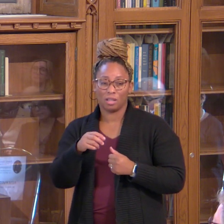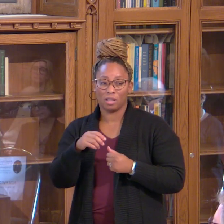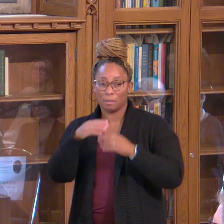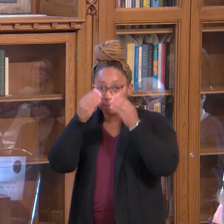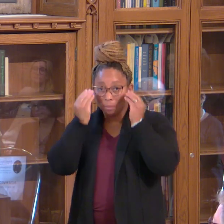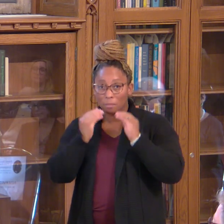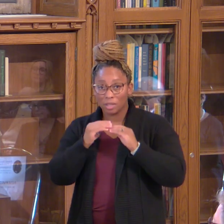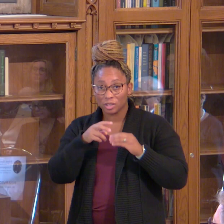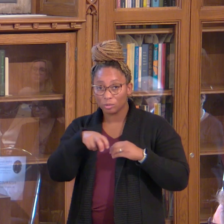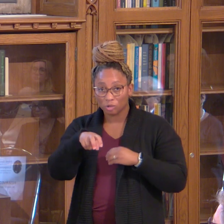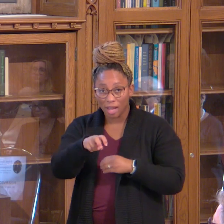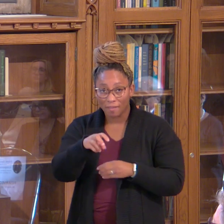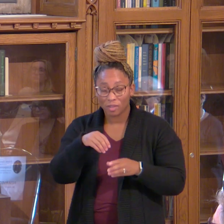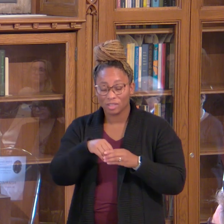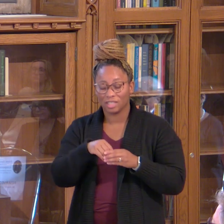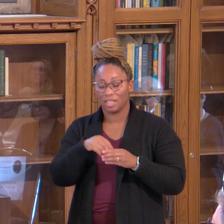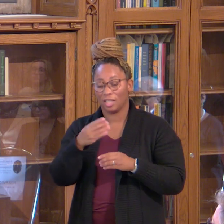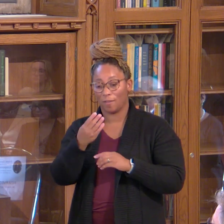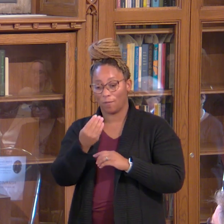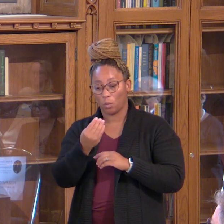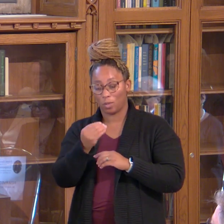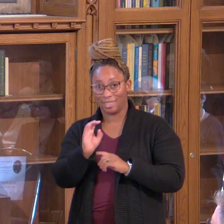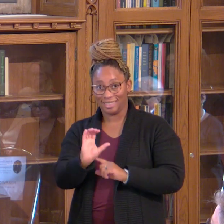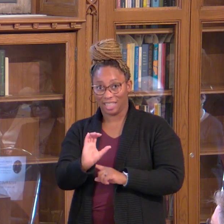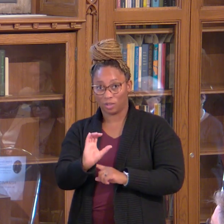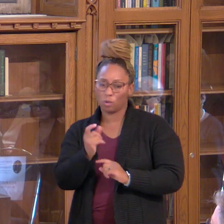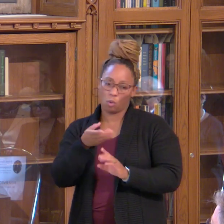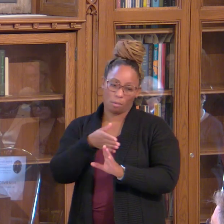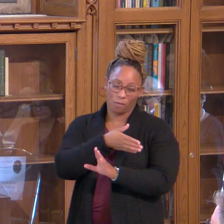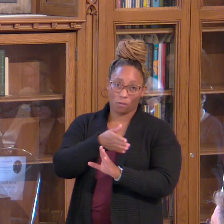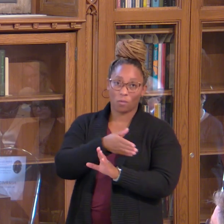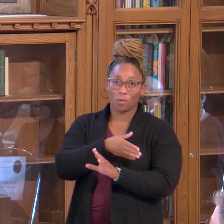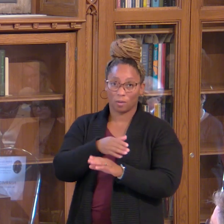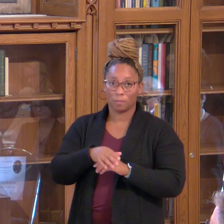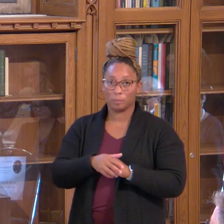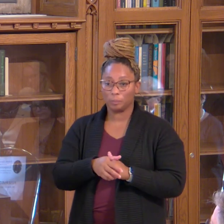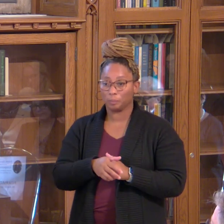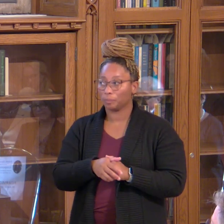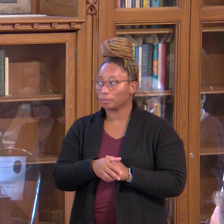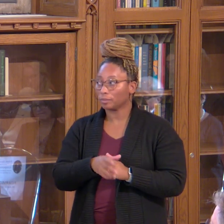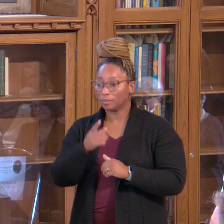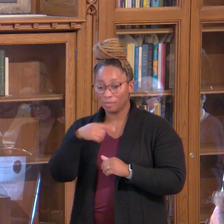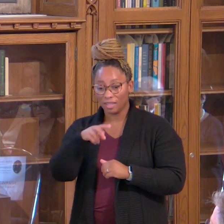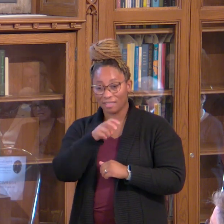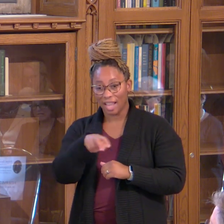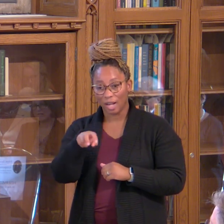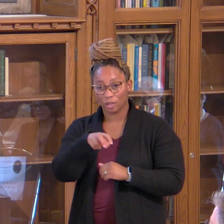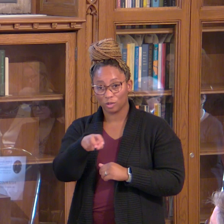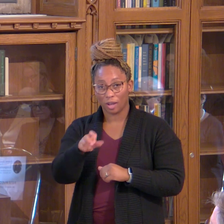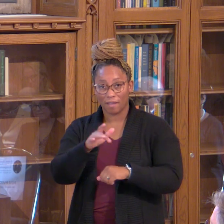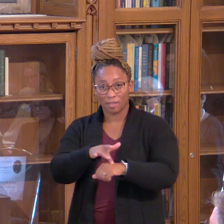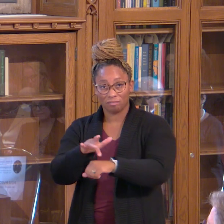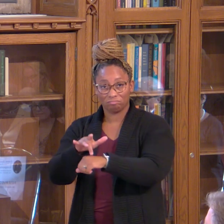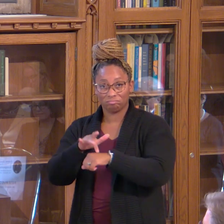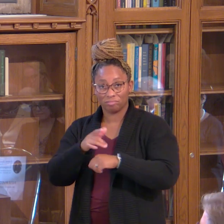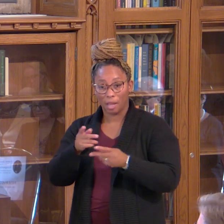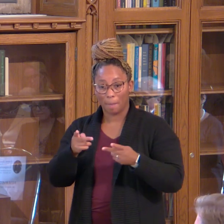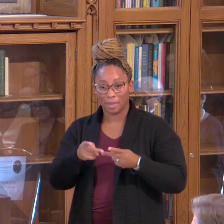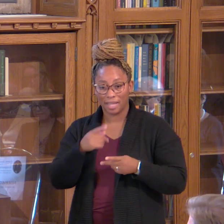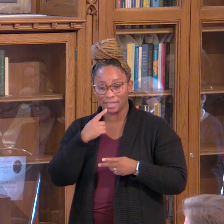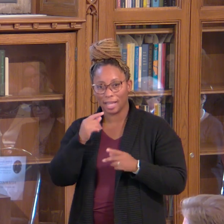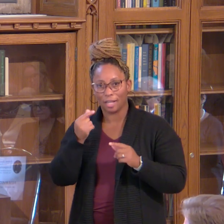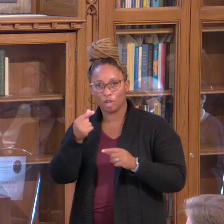Travelers in the 14th century even earlier and they are traveling in places that are